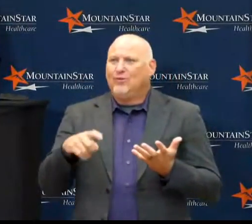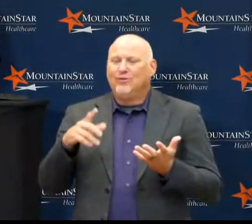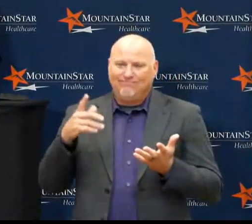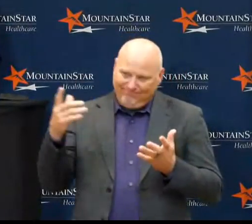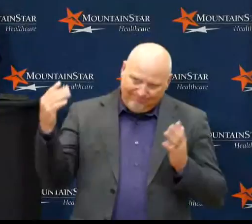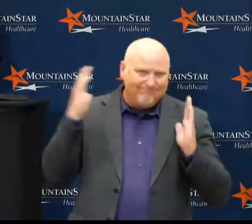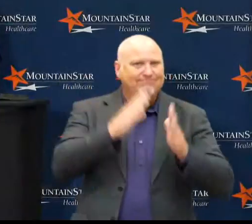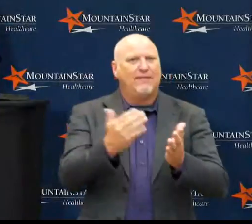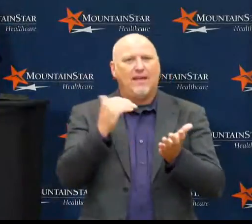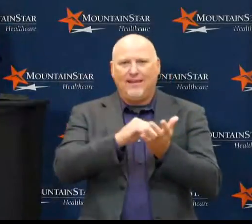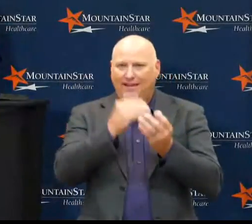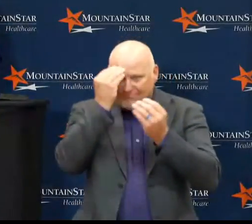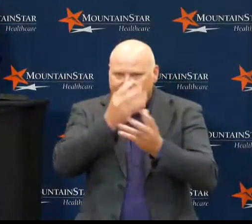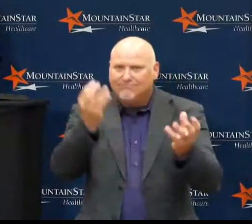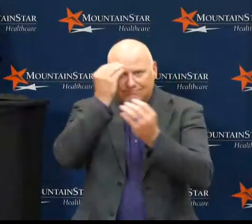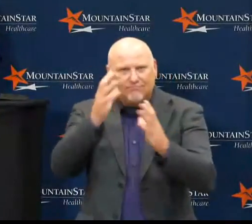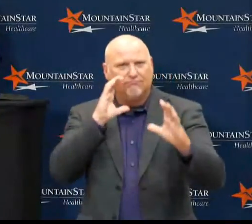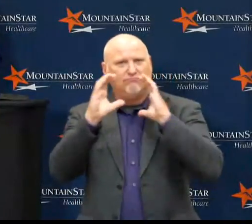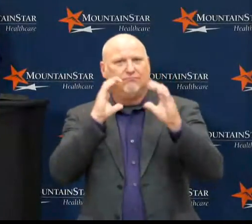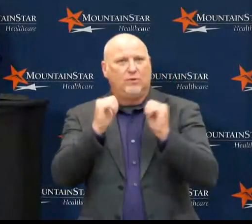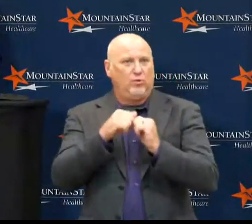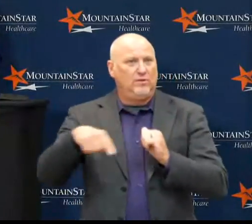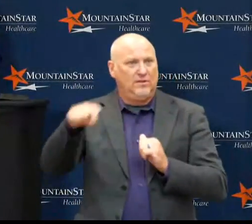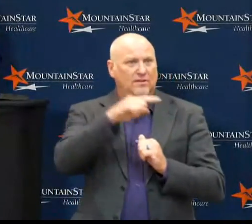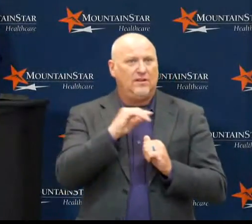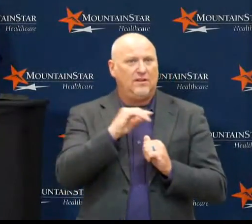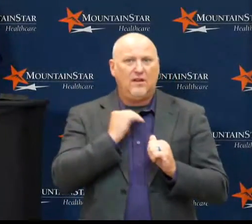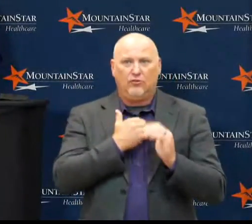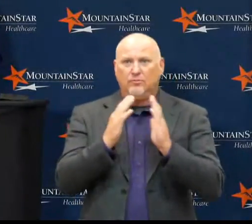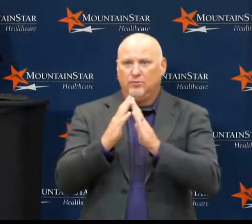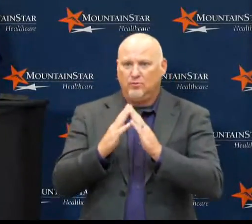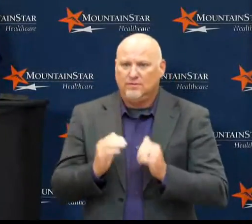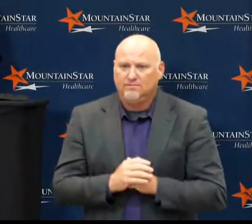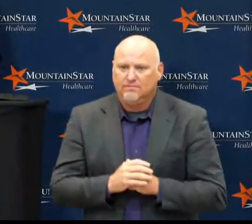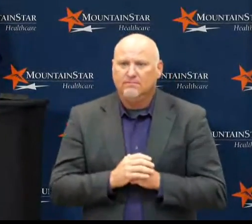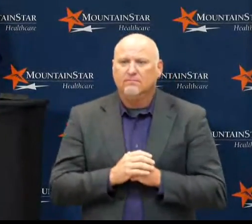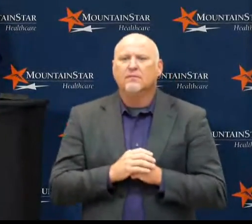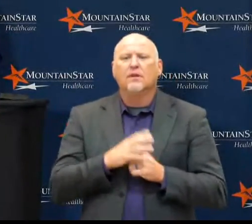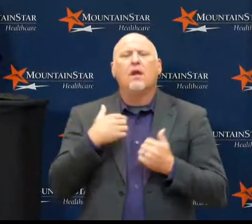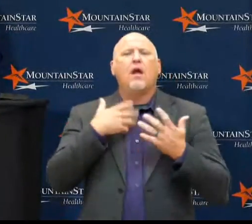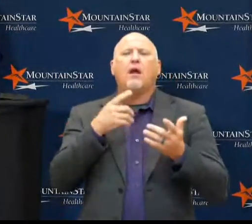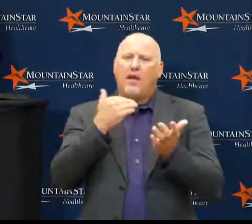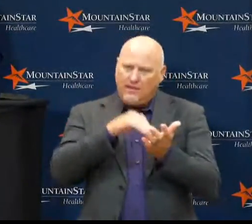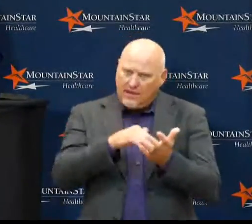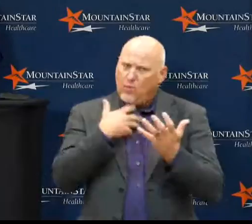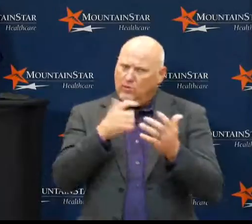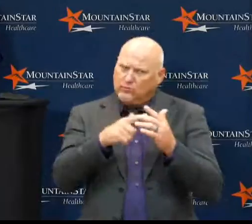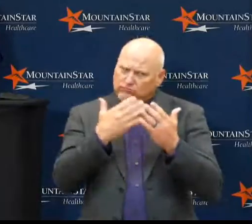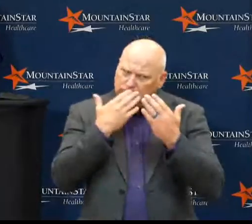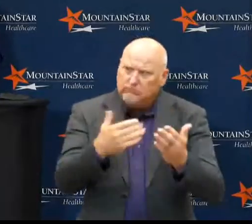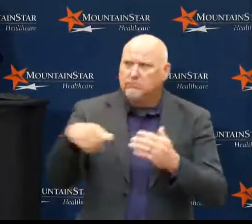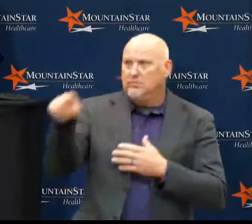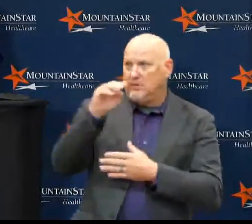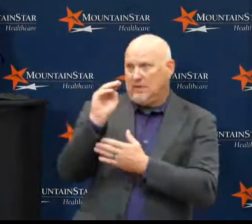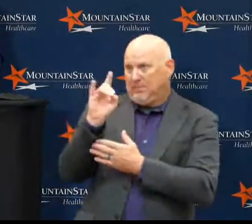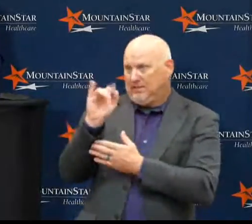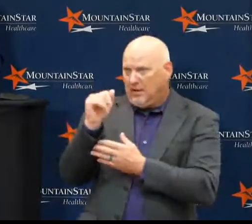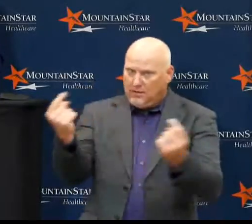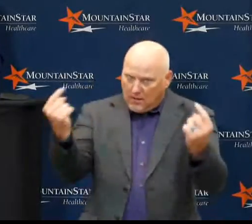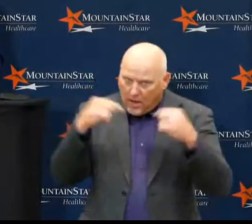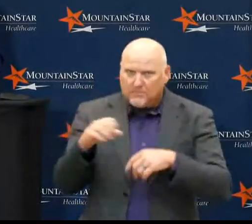here. I want to thank again our media partners who are here with us today, helping to